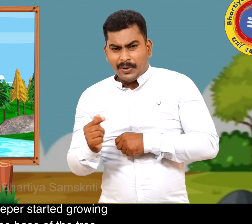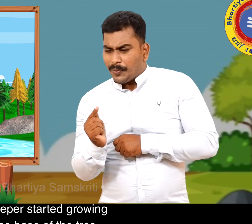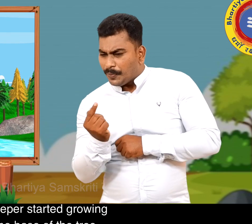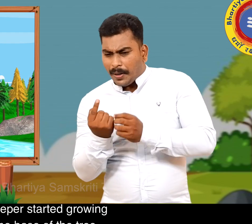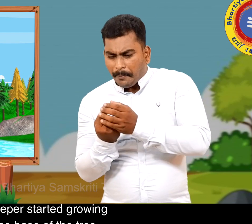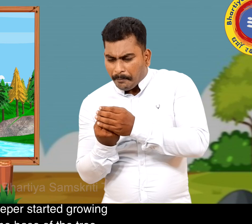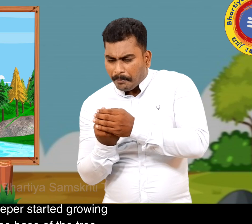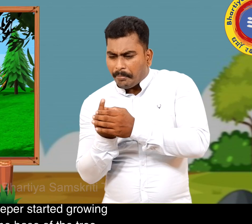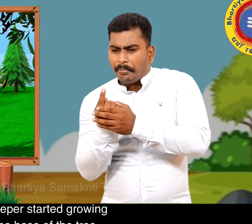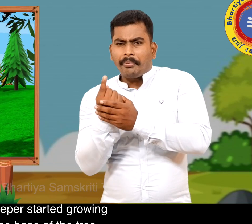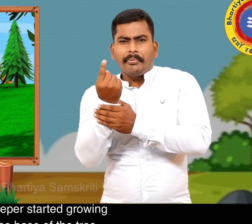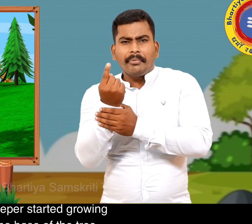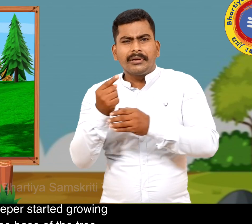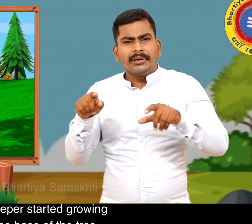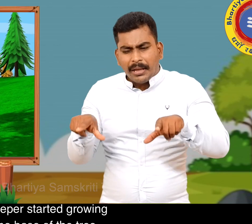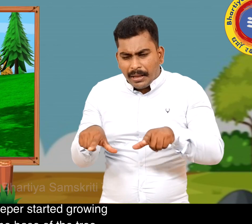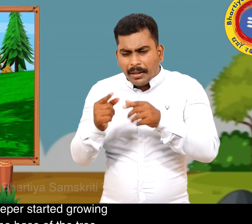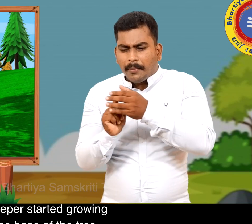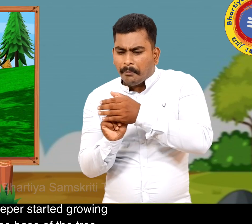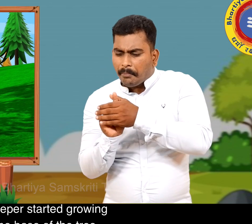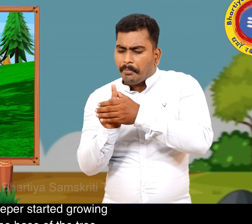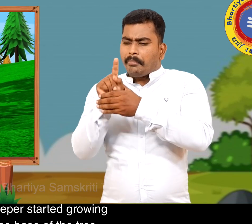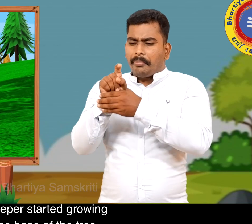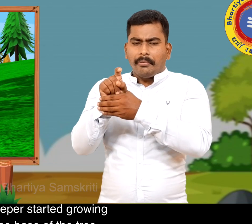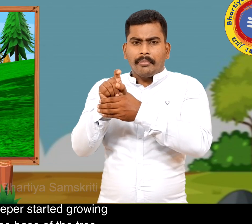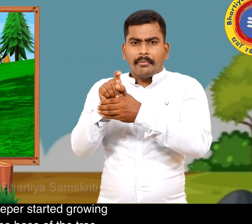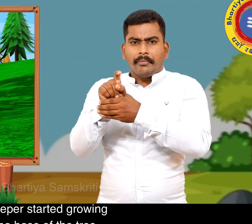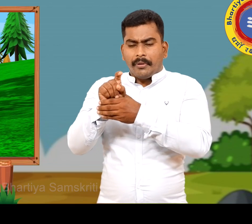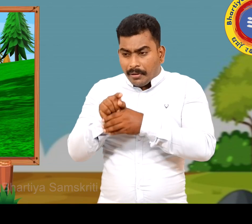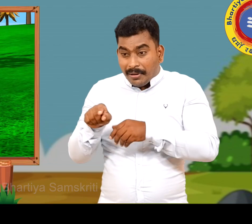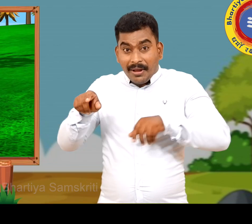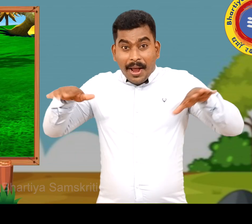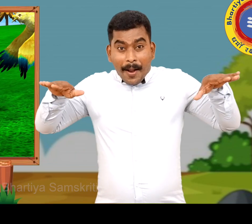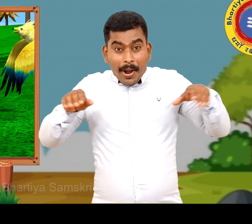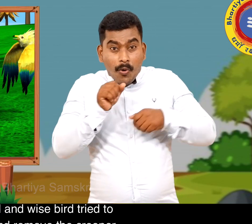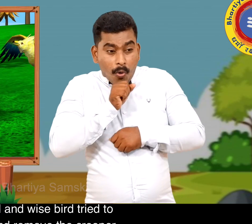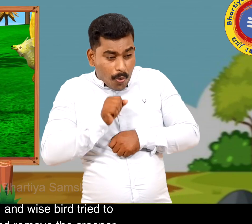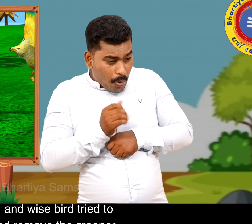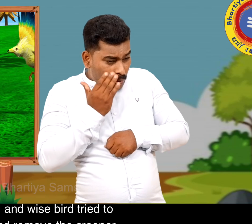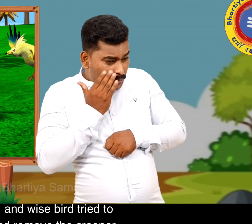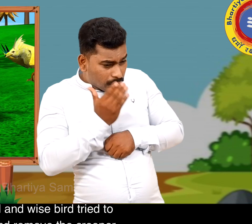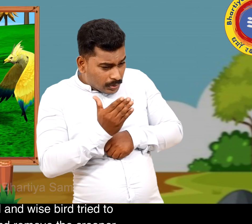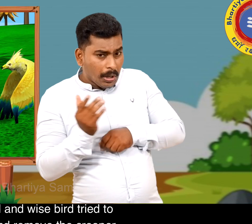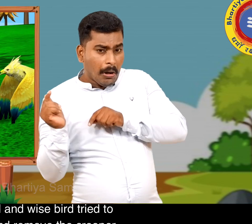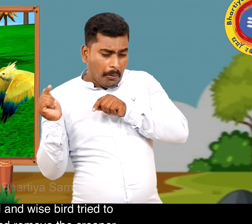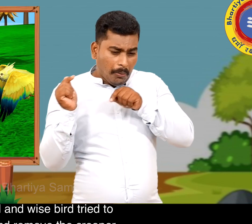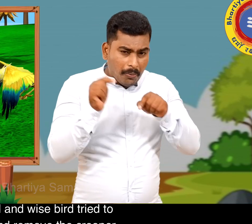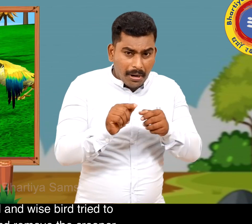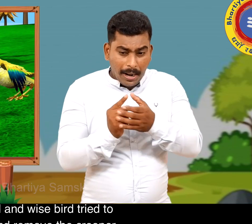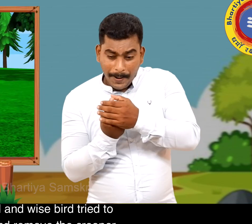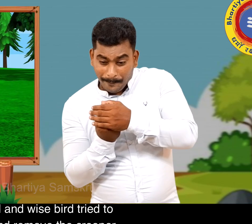A creeper started growing at the base of the tree. An old and wise